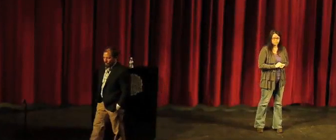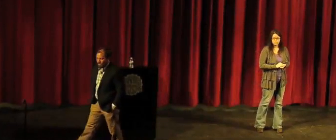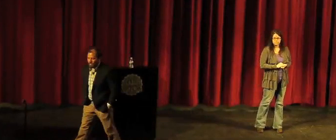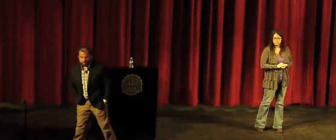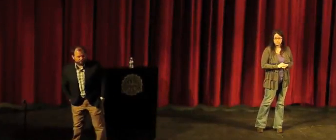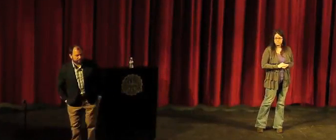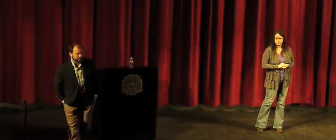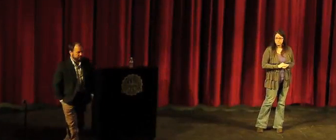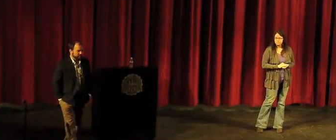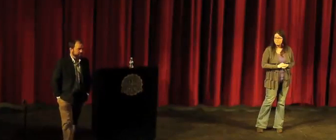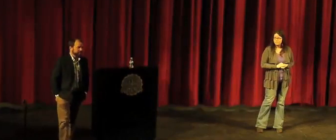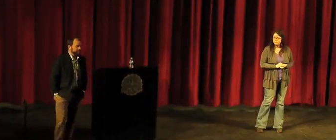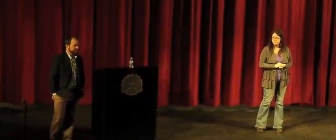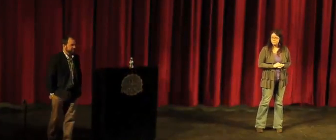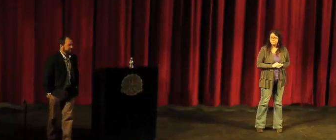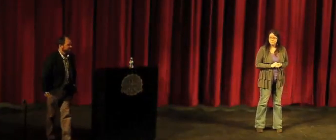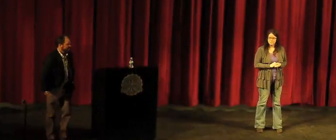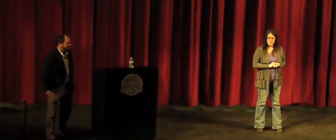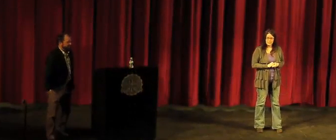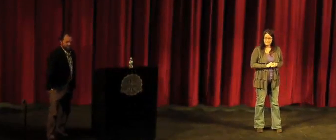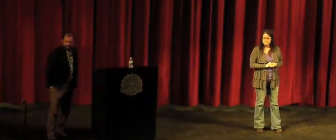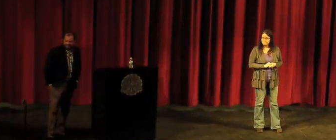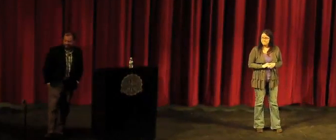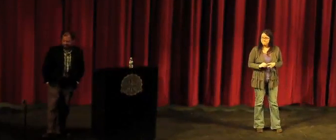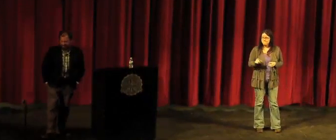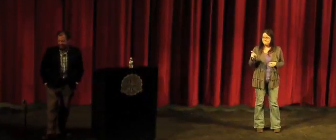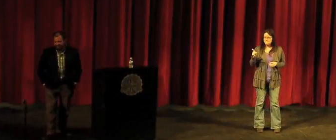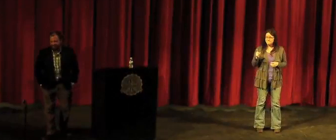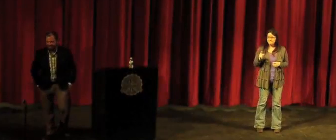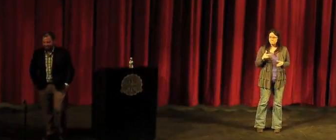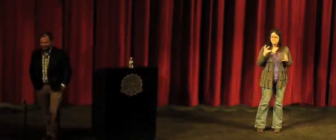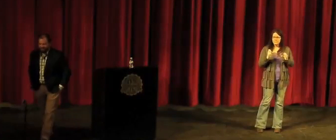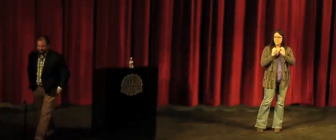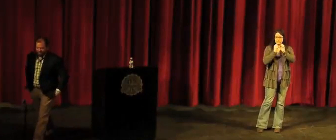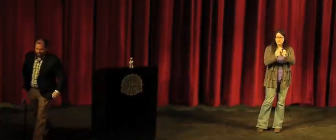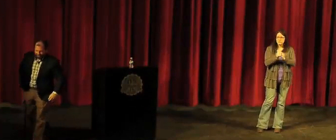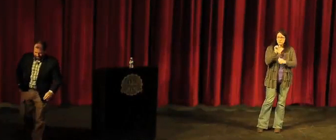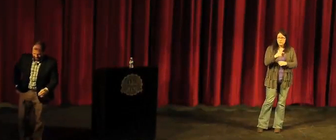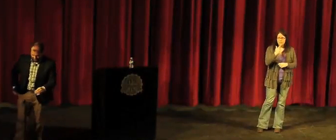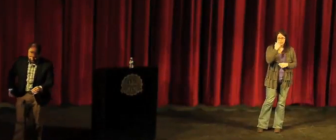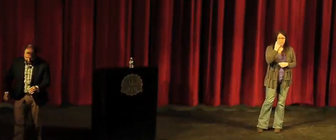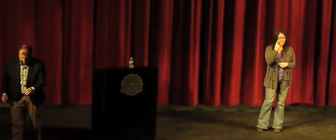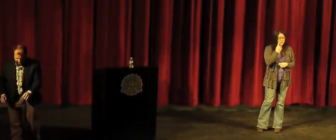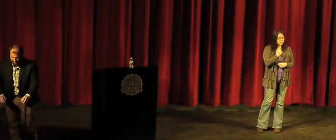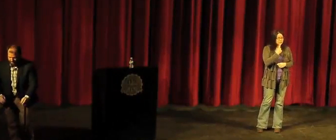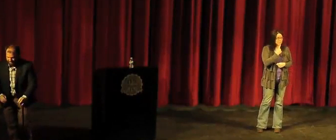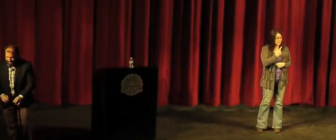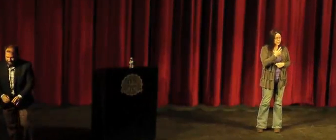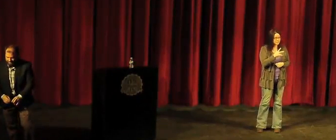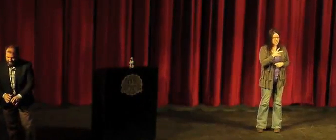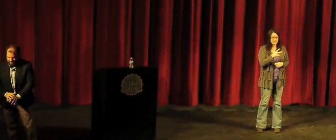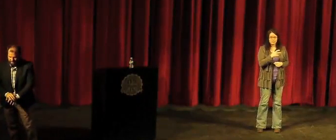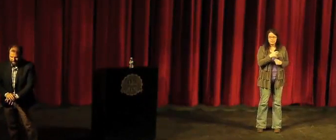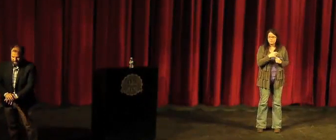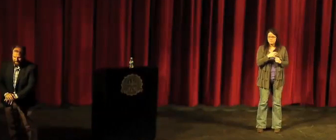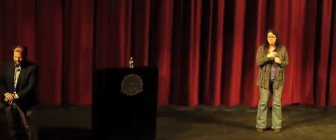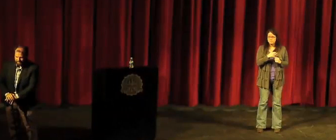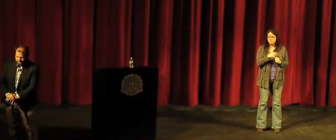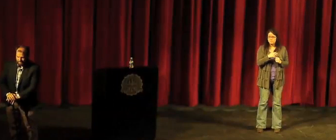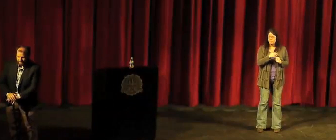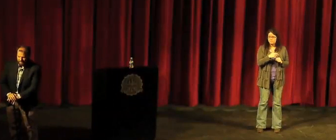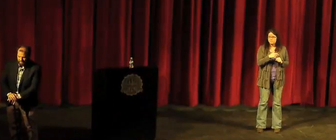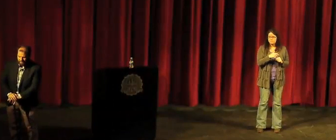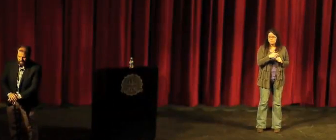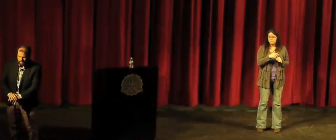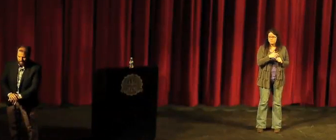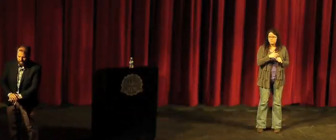We wore them out. I'm curious, I want to continue on there, because I think you said sort of throwaway aside in that